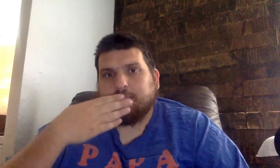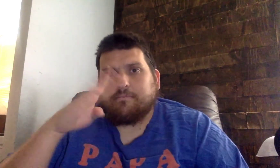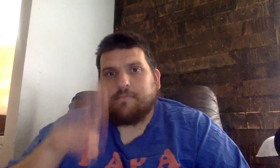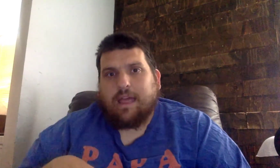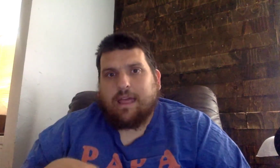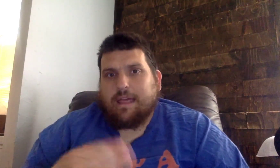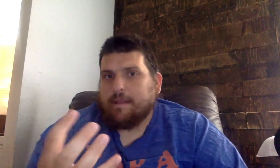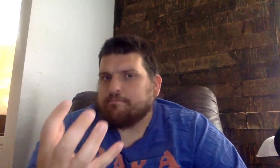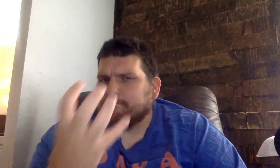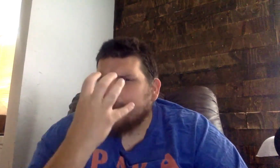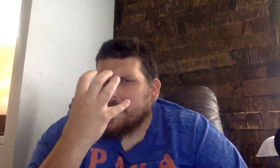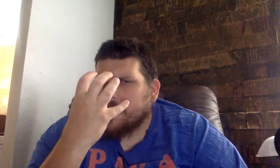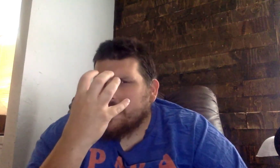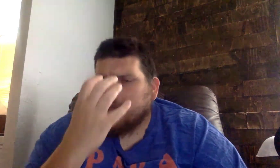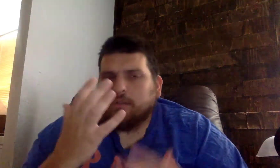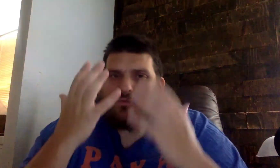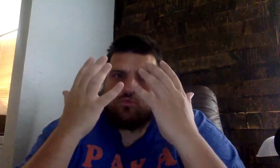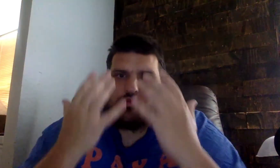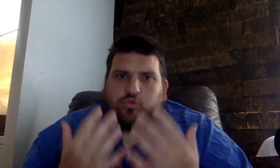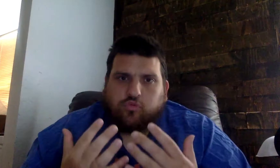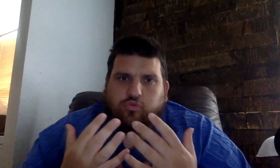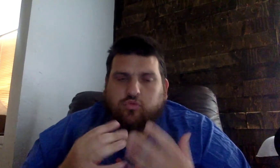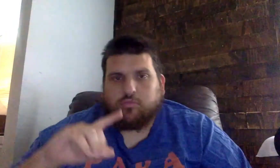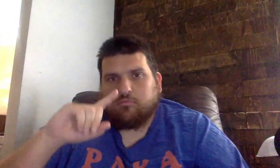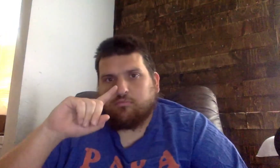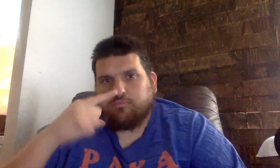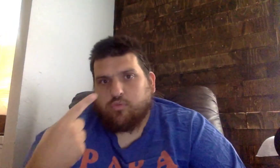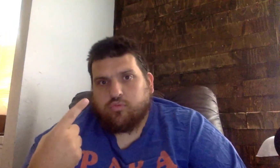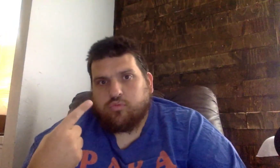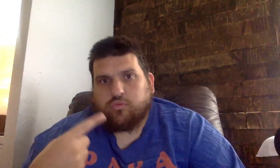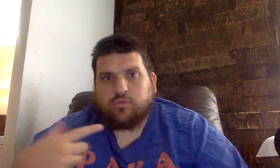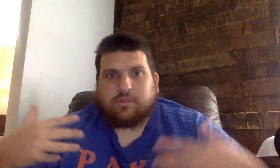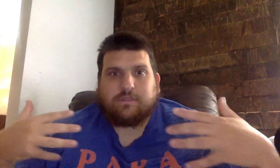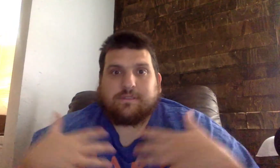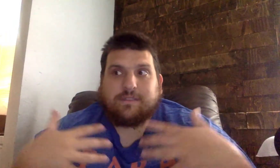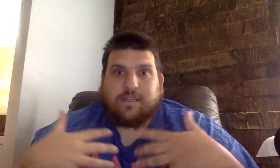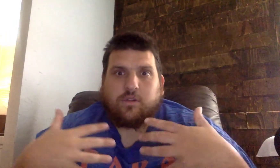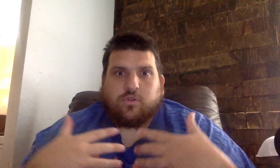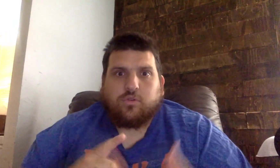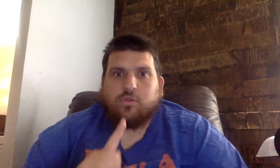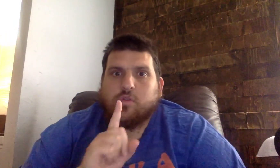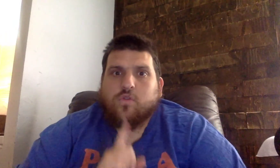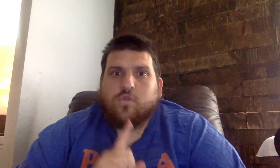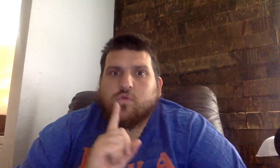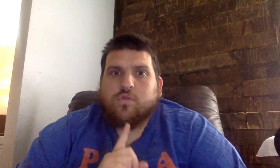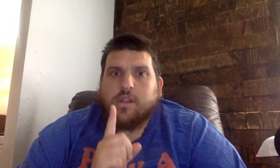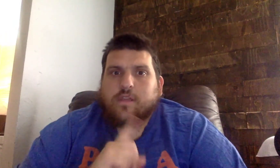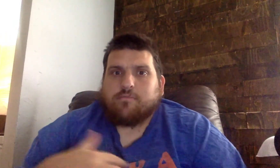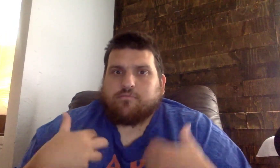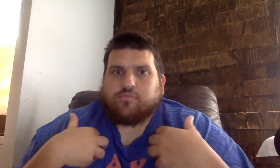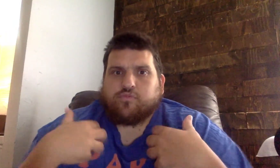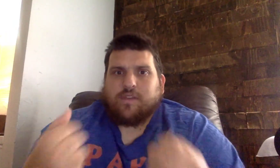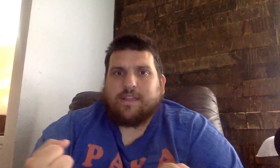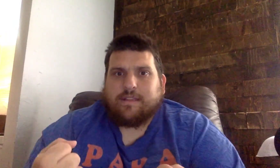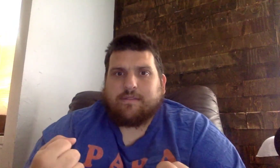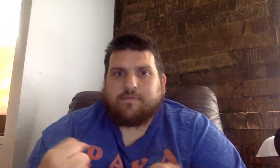excited, bad, mad, sad, bored, scared, lonely,